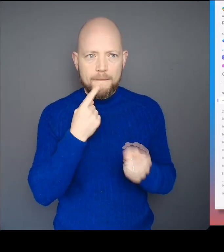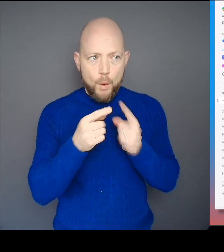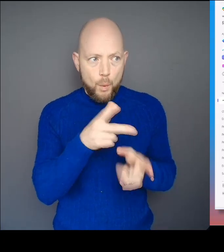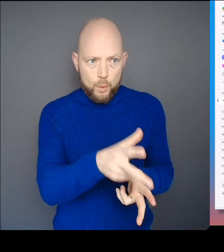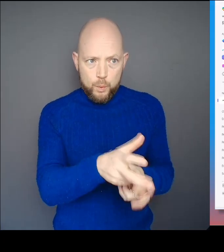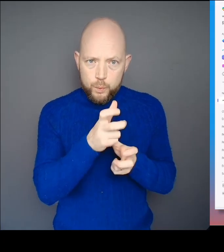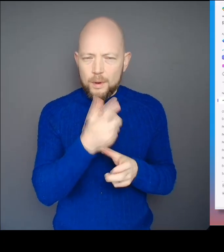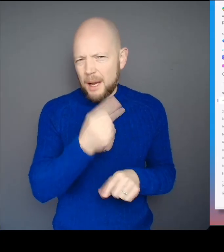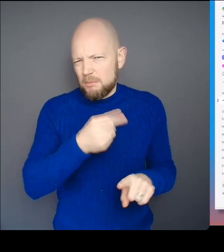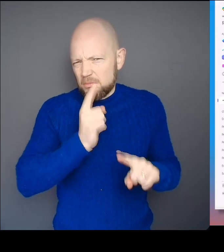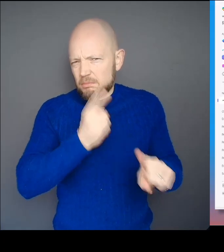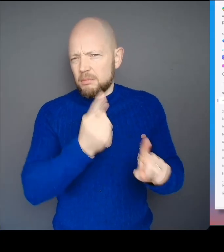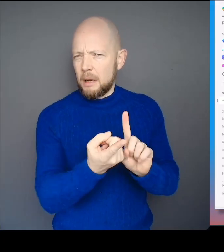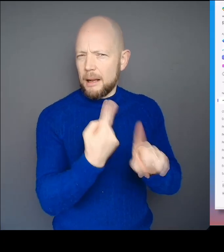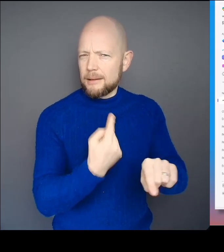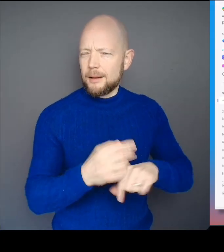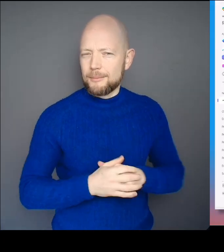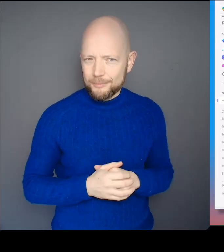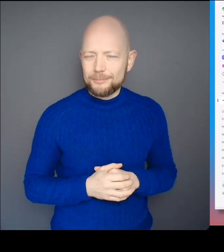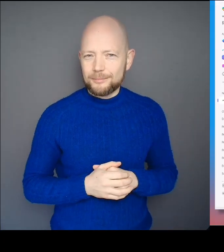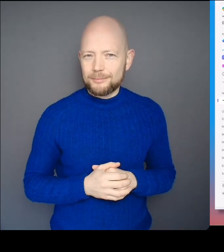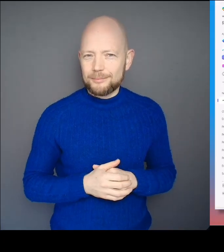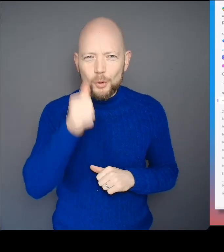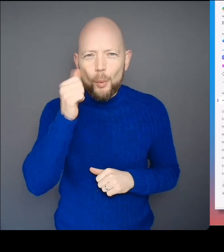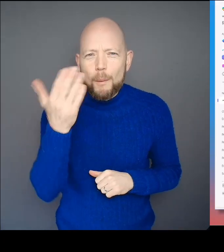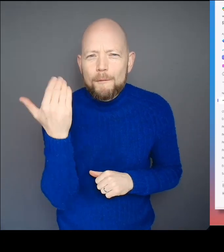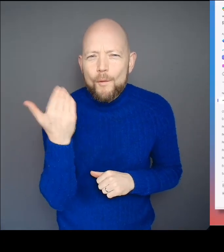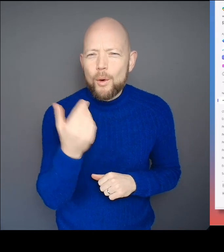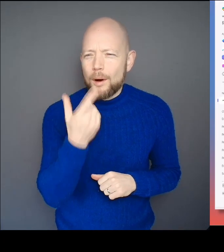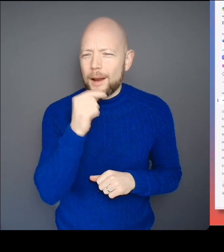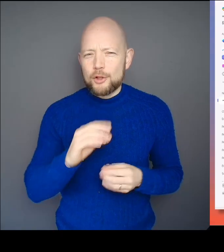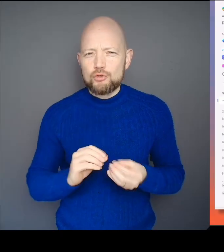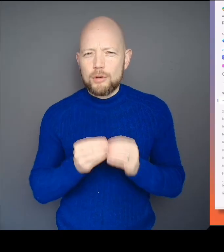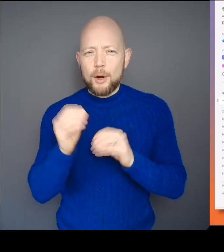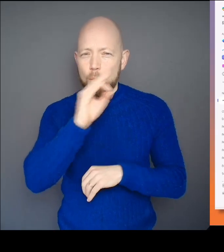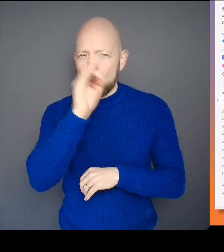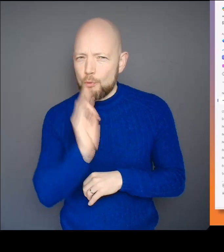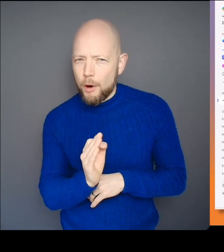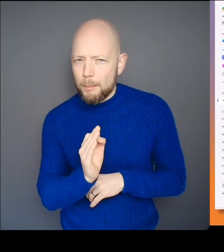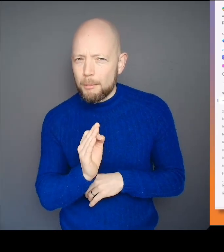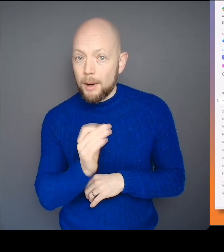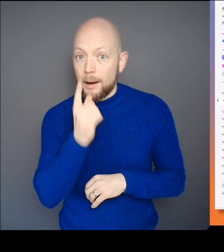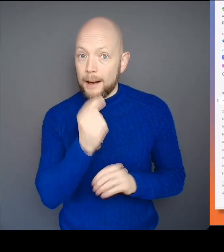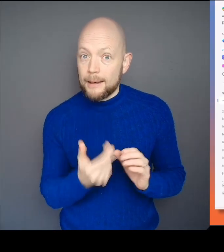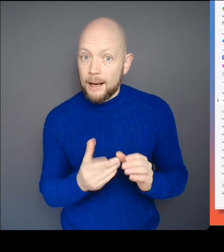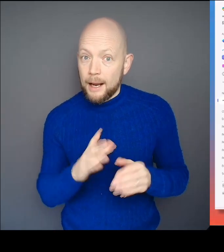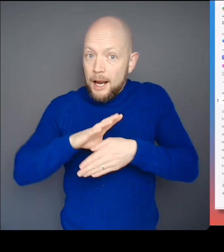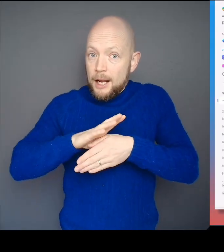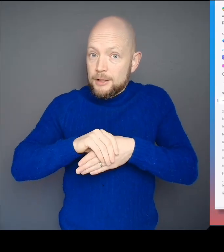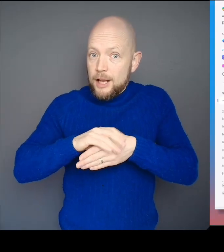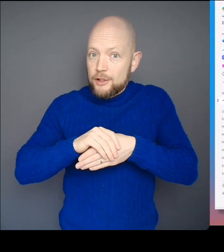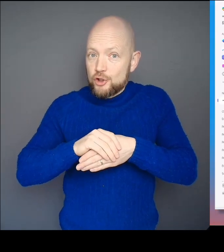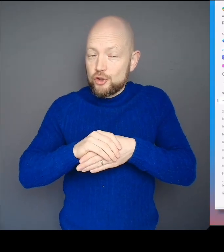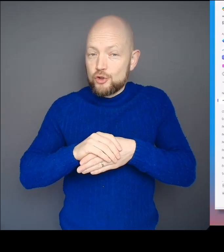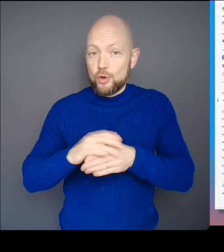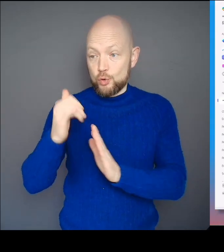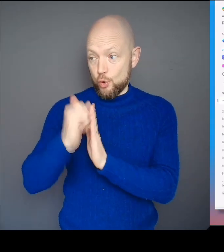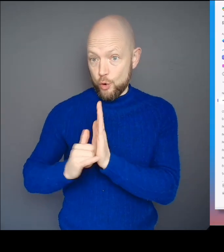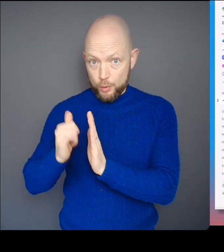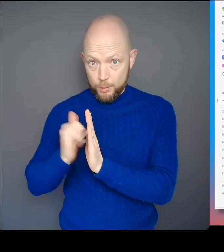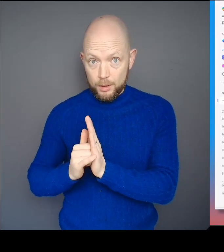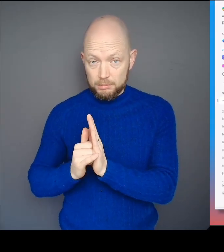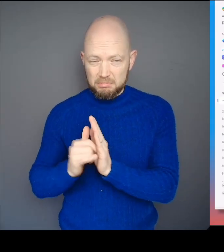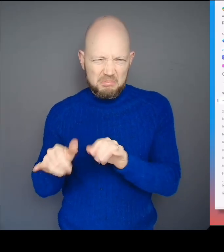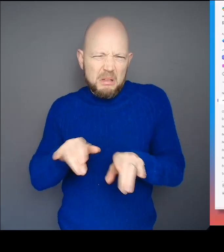sort of all in there together. So when we were looking at the prompt before, I was saying use this document, or you can add more than one document or meetings and things in